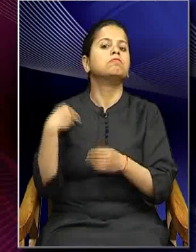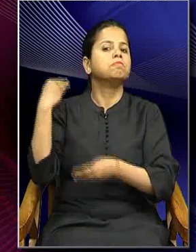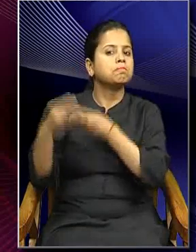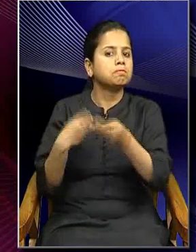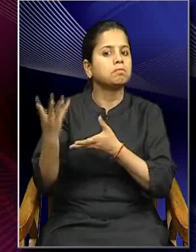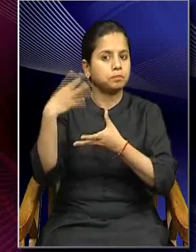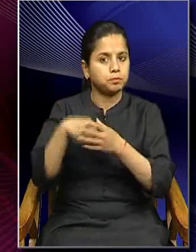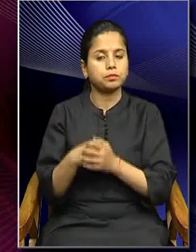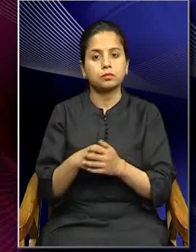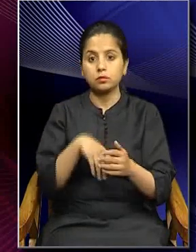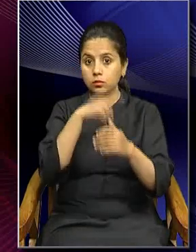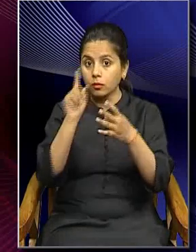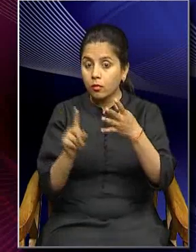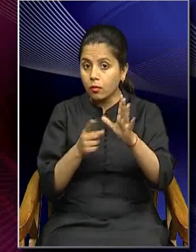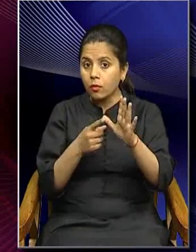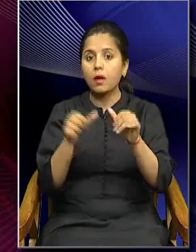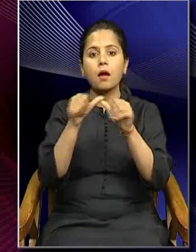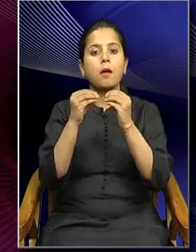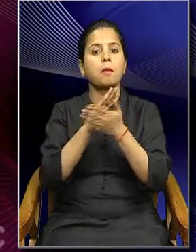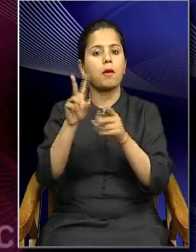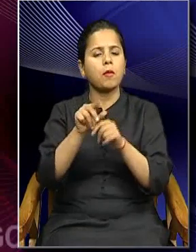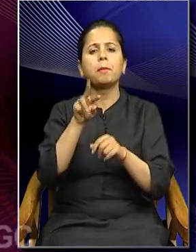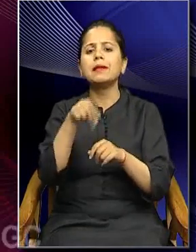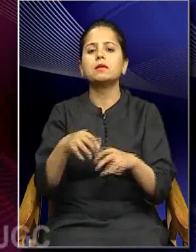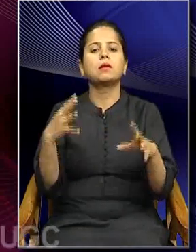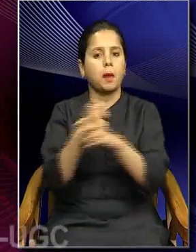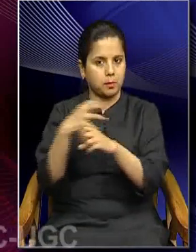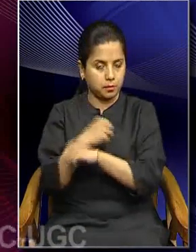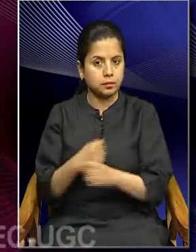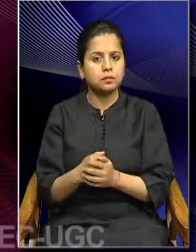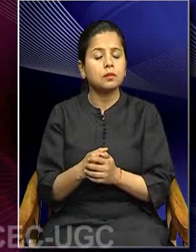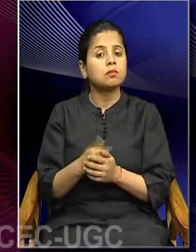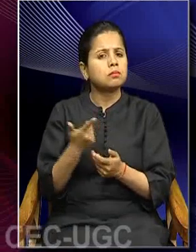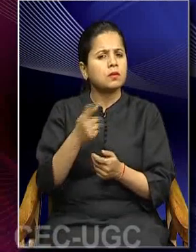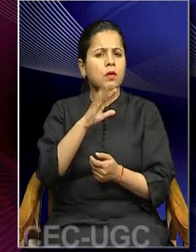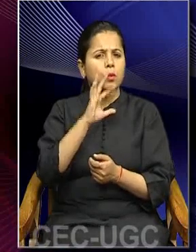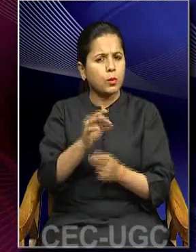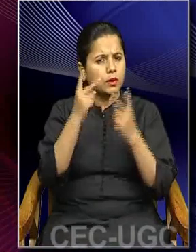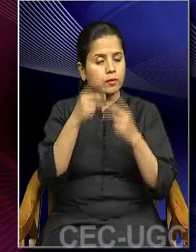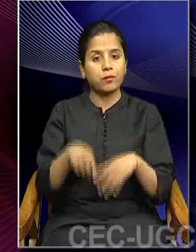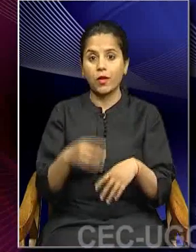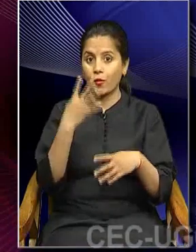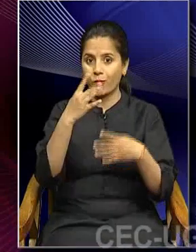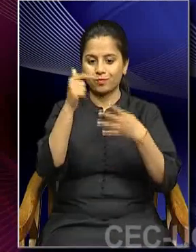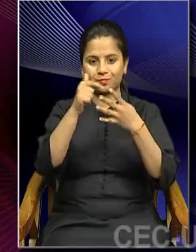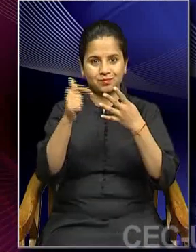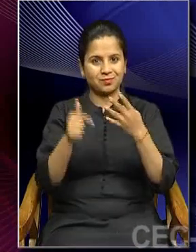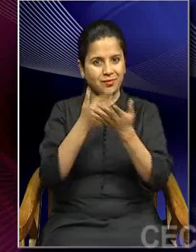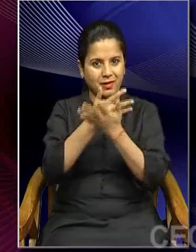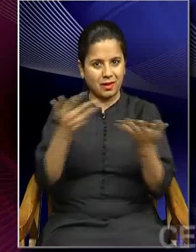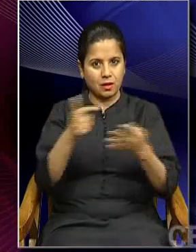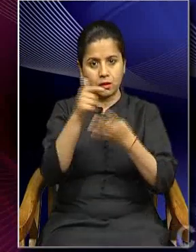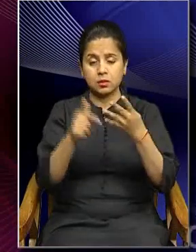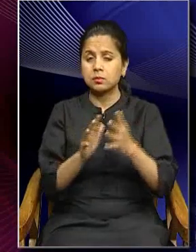and Abhava or absence. In fact, these four padarthas are of